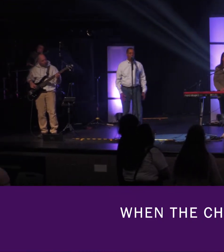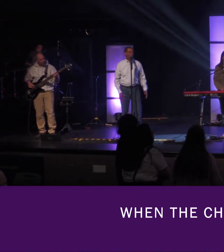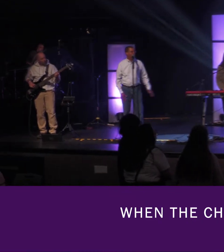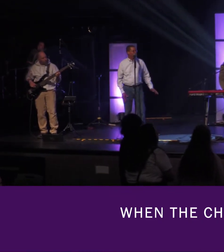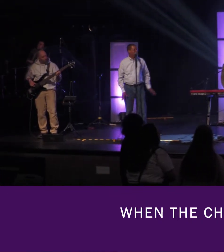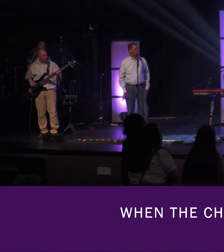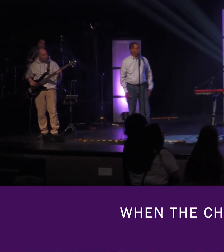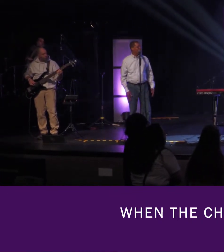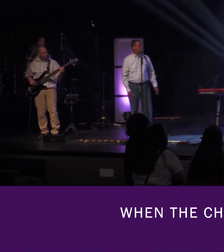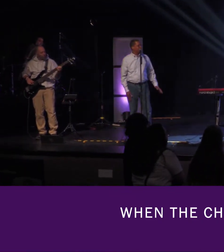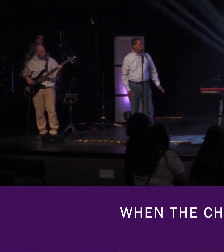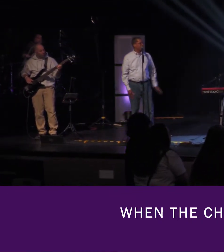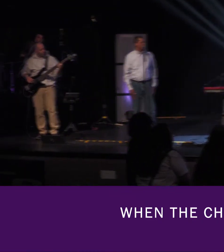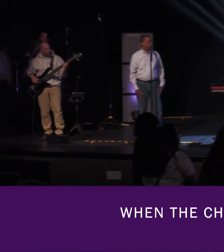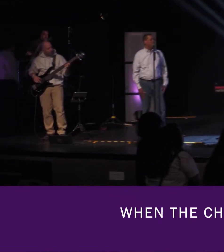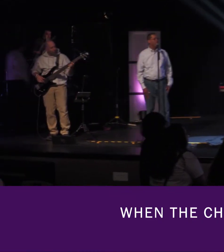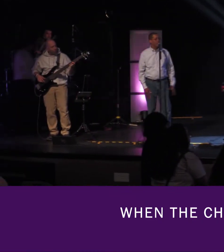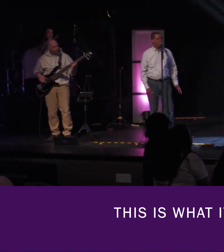alive.